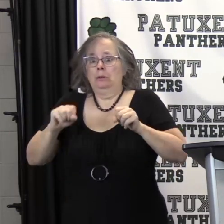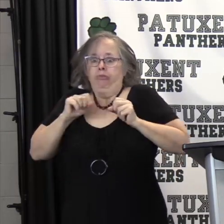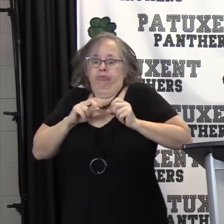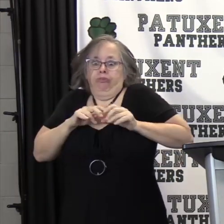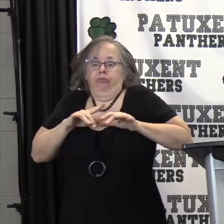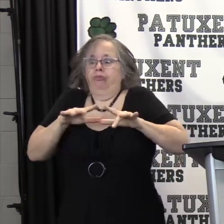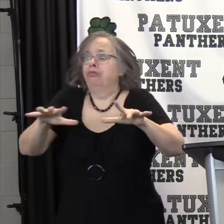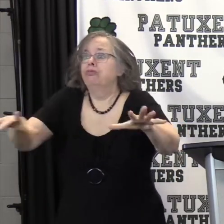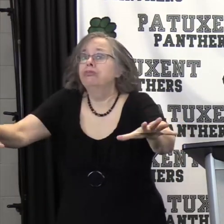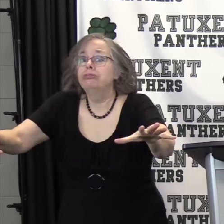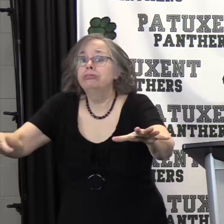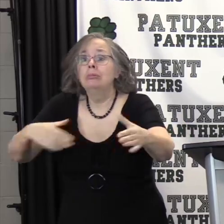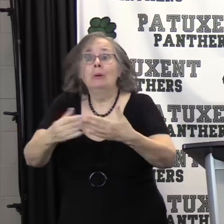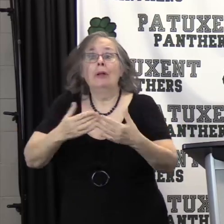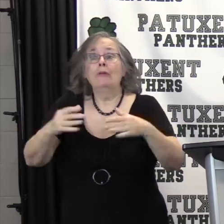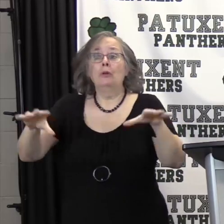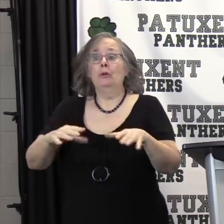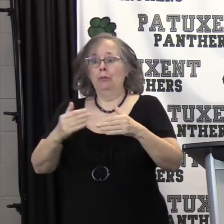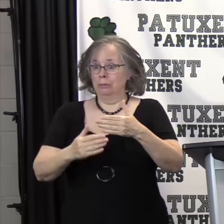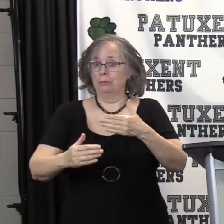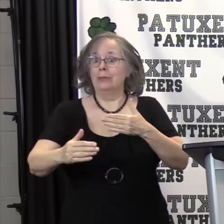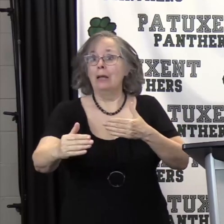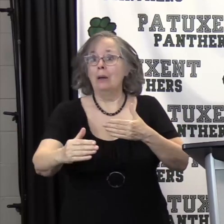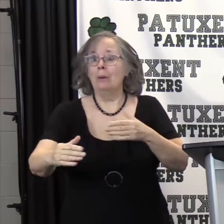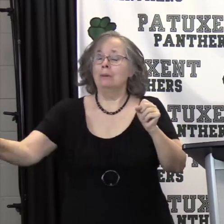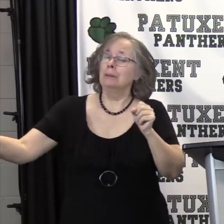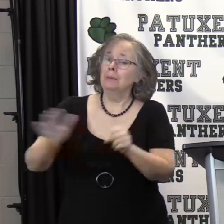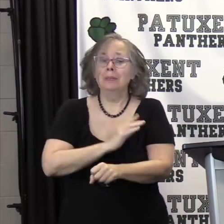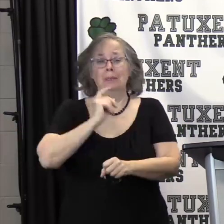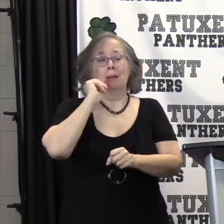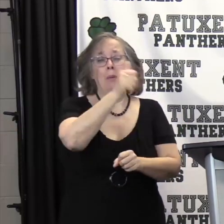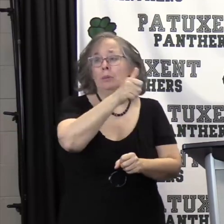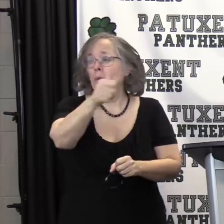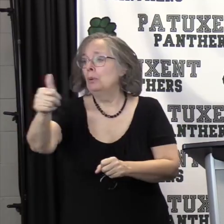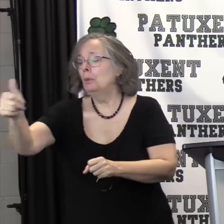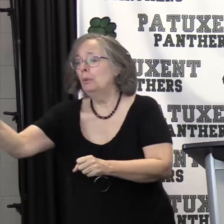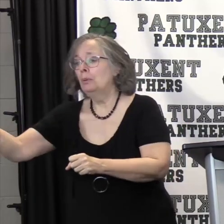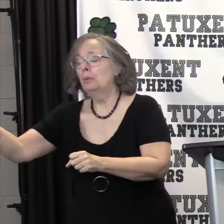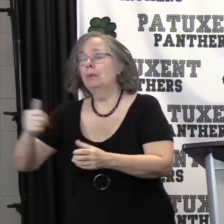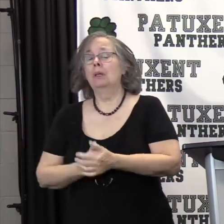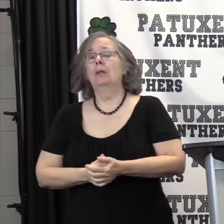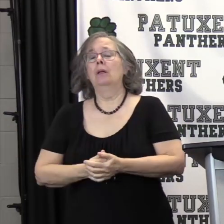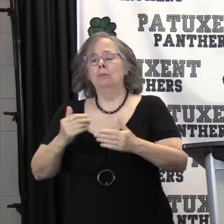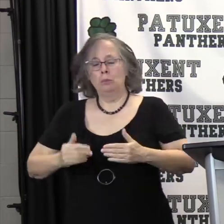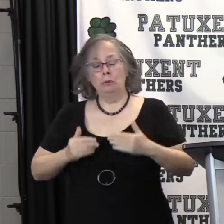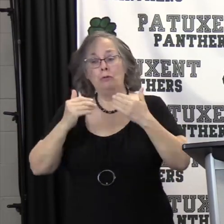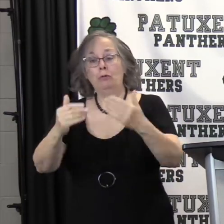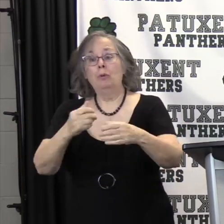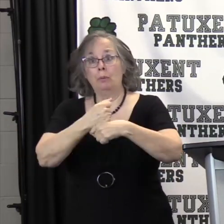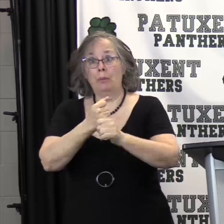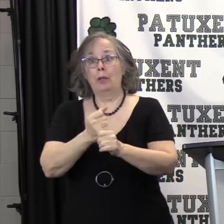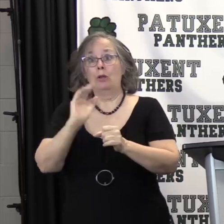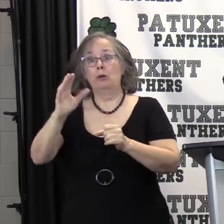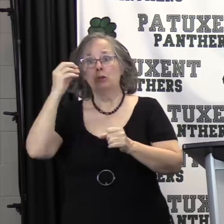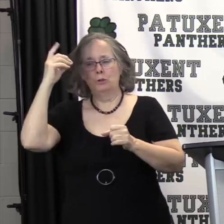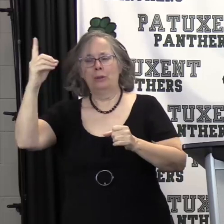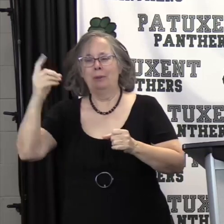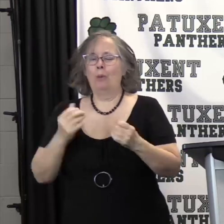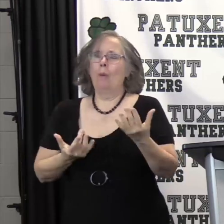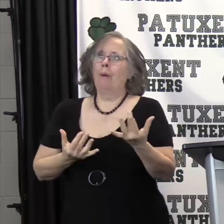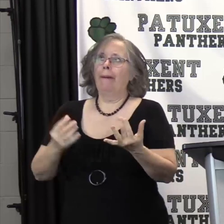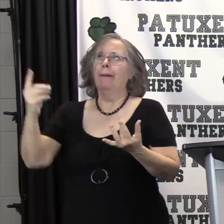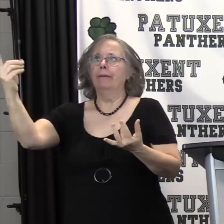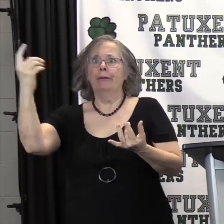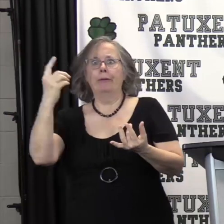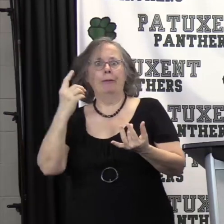endless. What you do from this day forward is completely up to you. Move forward and create your dreams instead of waiting for